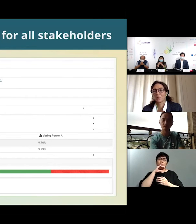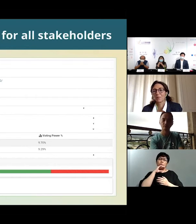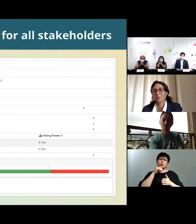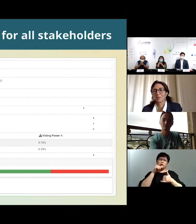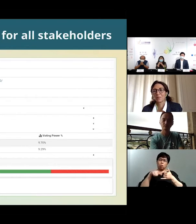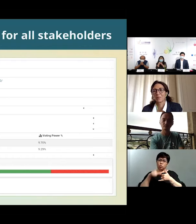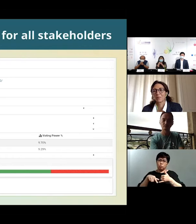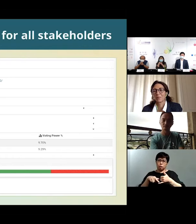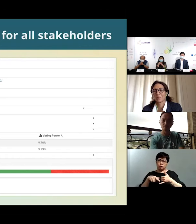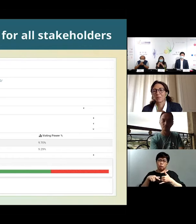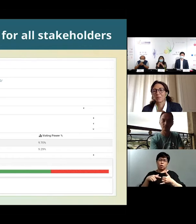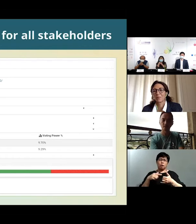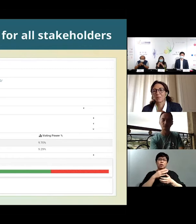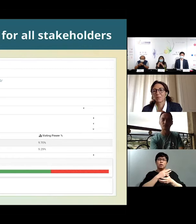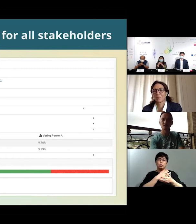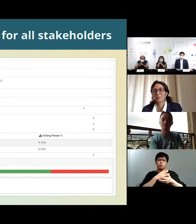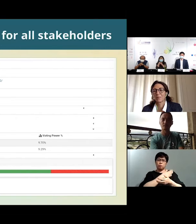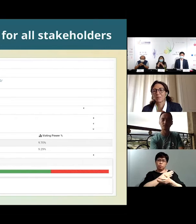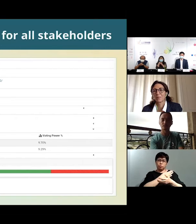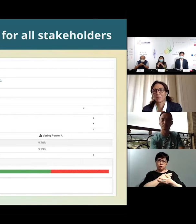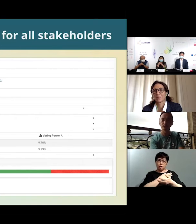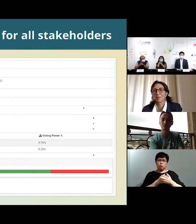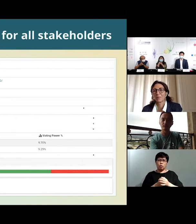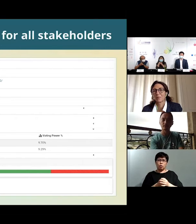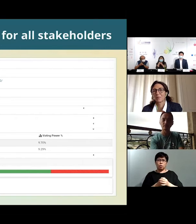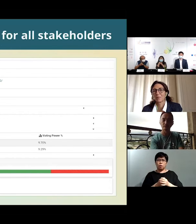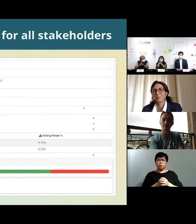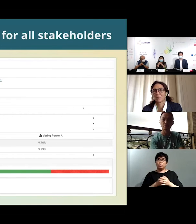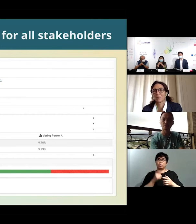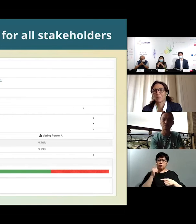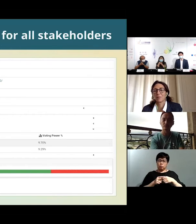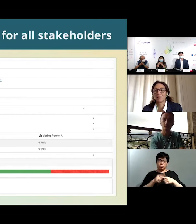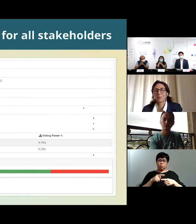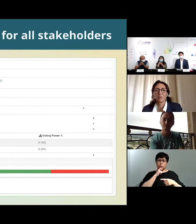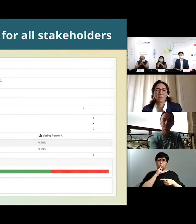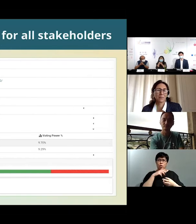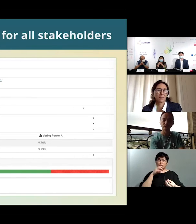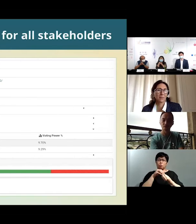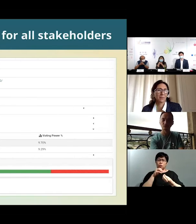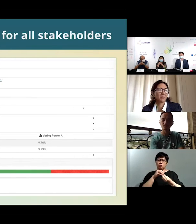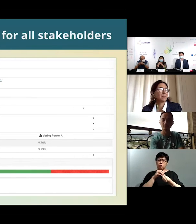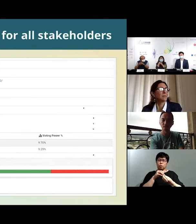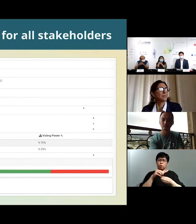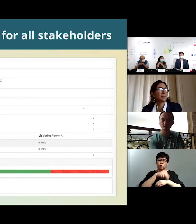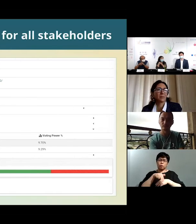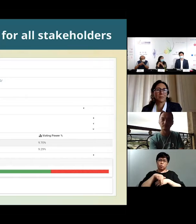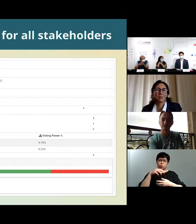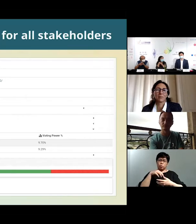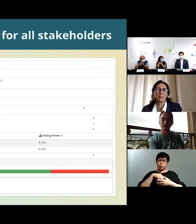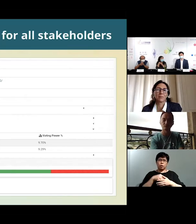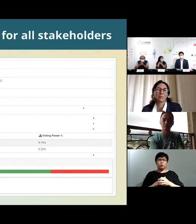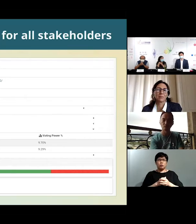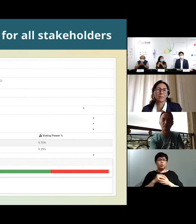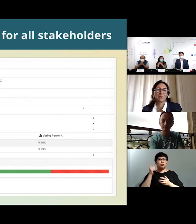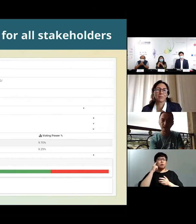are really concerned about a certain bill and they know the details, they can choose to vote themselves.